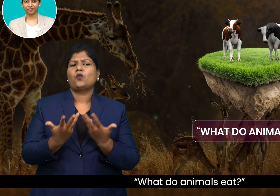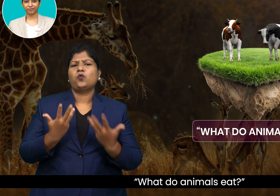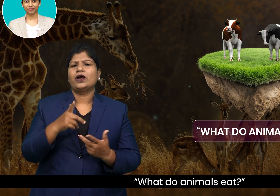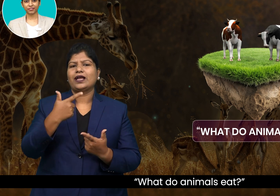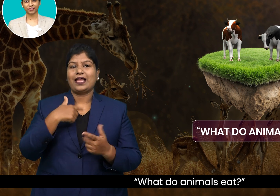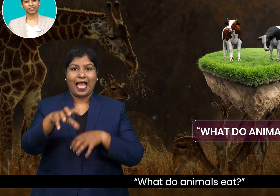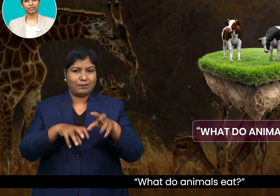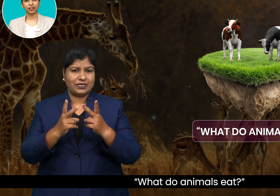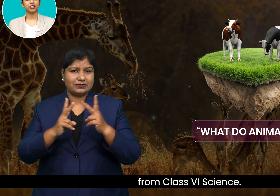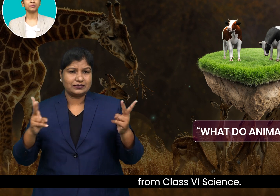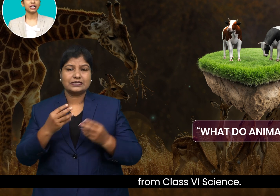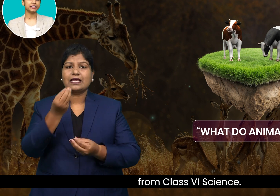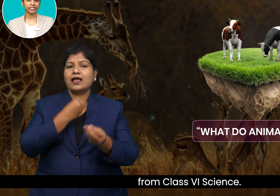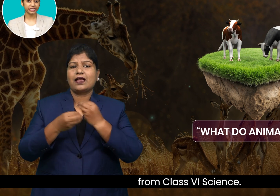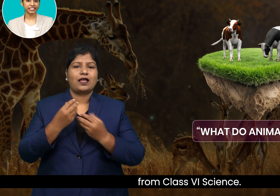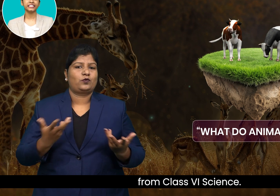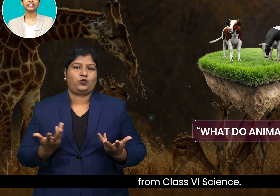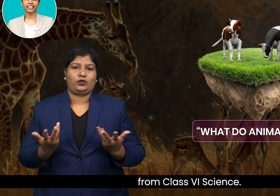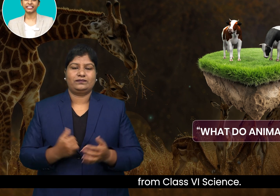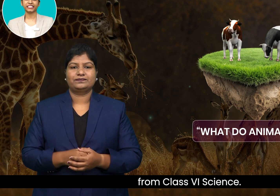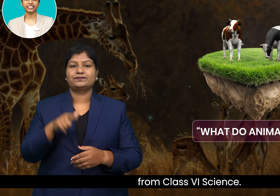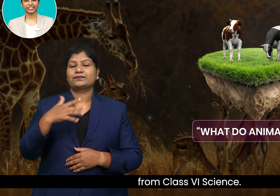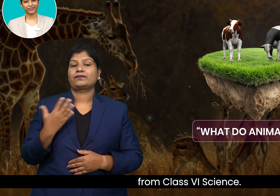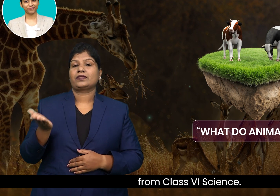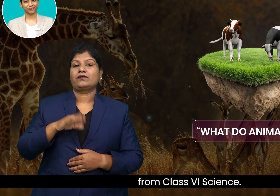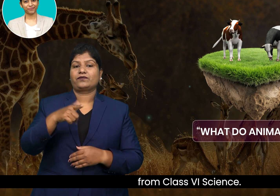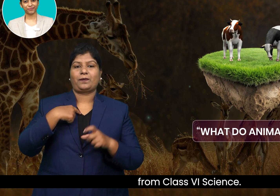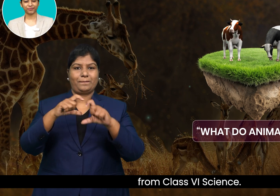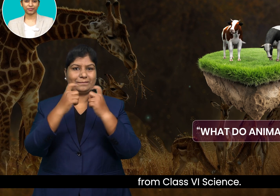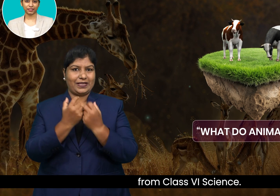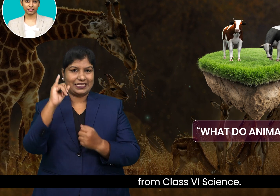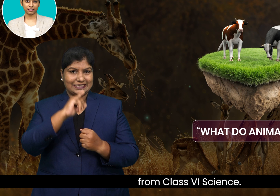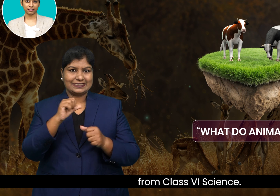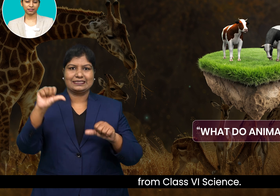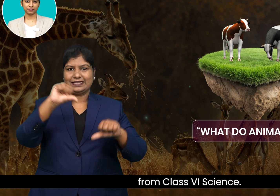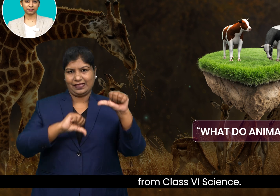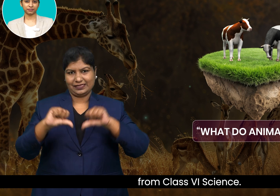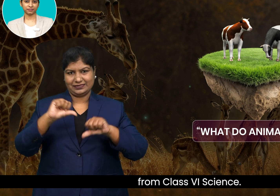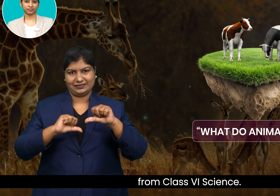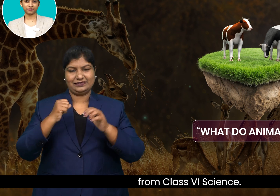eat from class 6th Science.